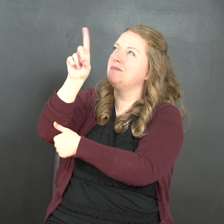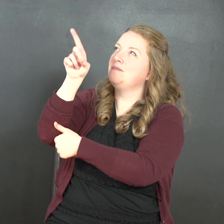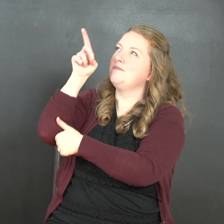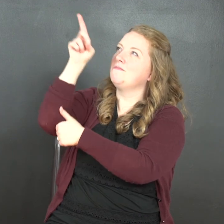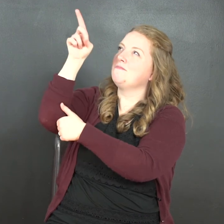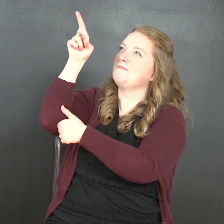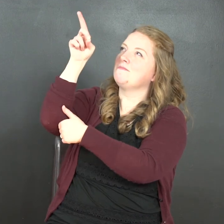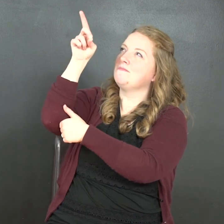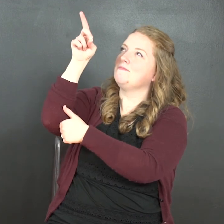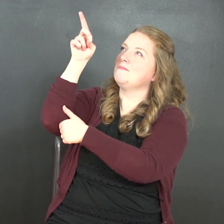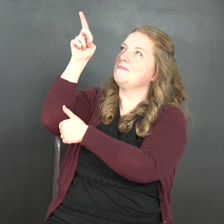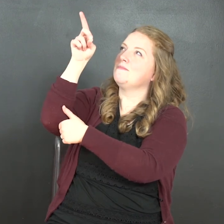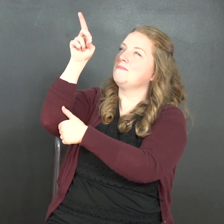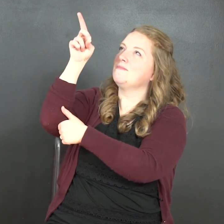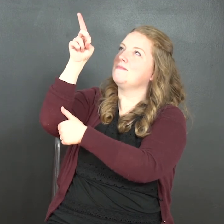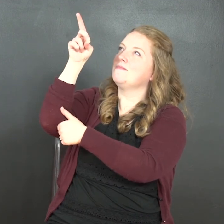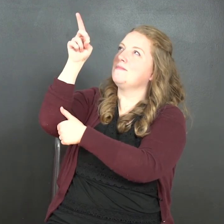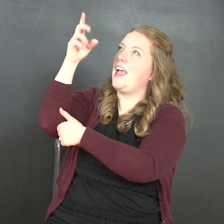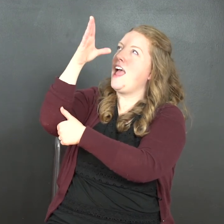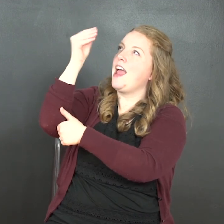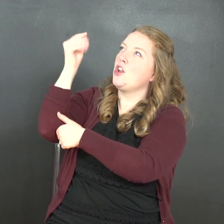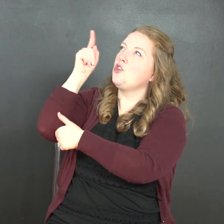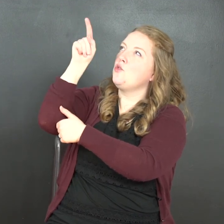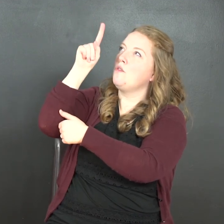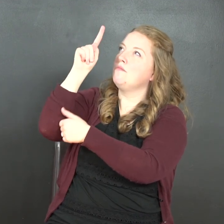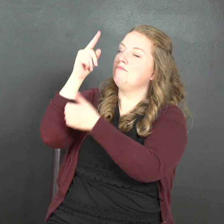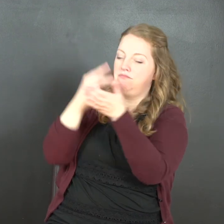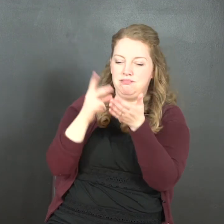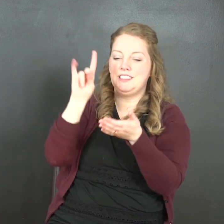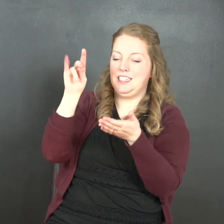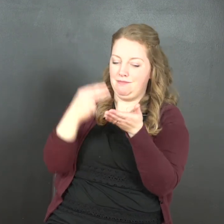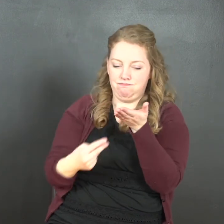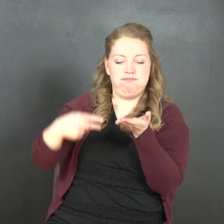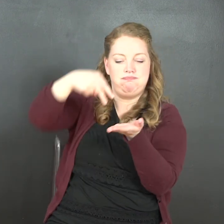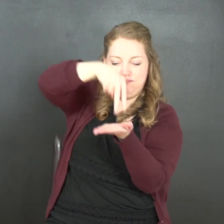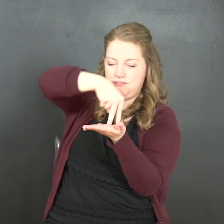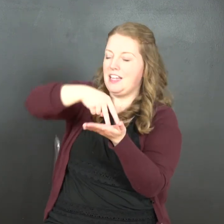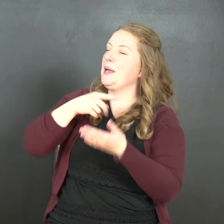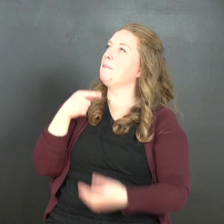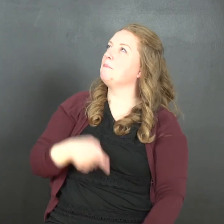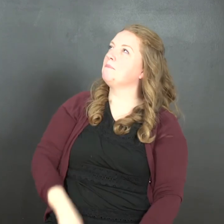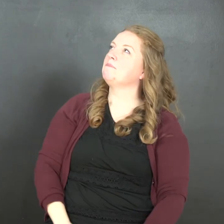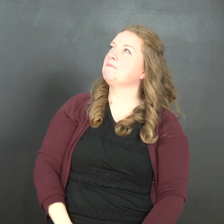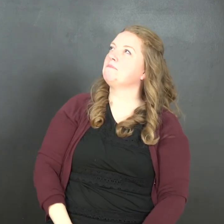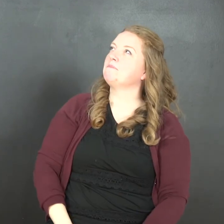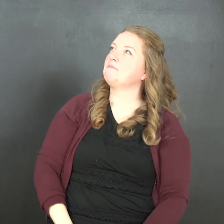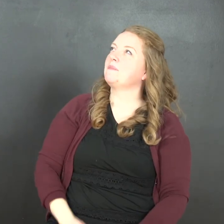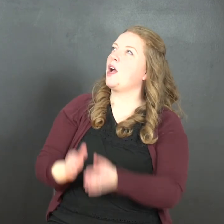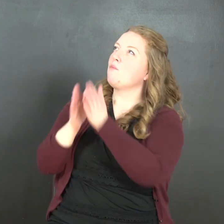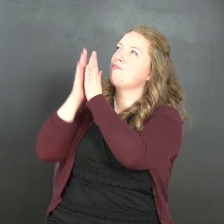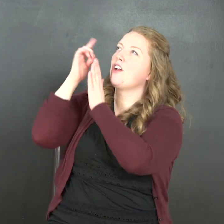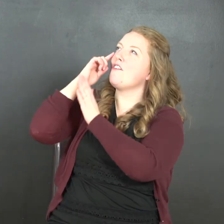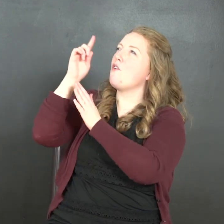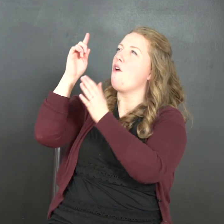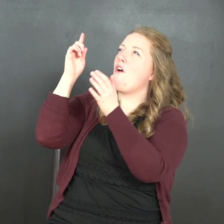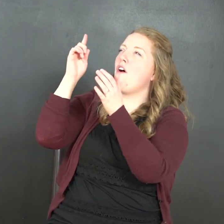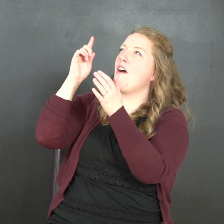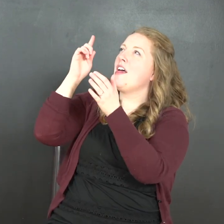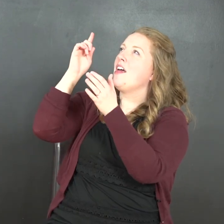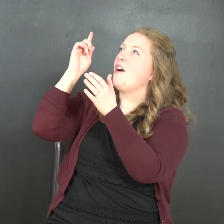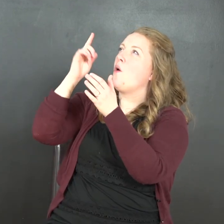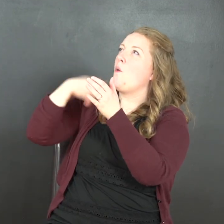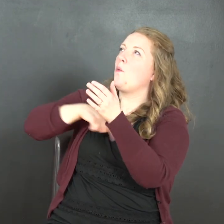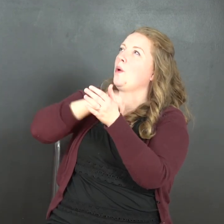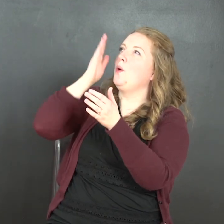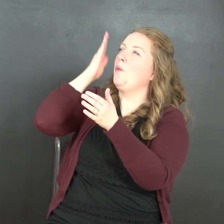today. Lord, take your word, encourage us, and strengthen us because of what we've heard today. And we ask all of this in Jesus'